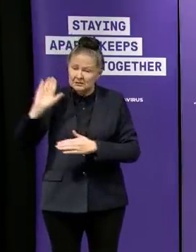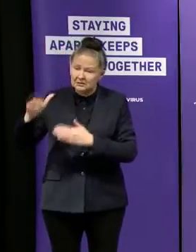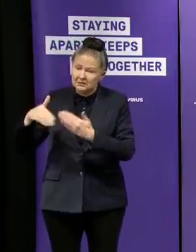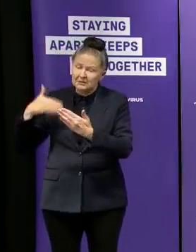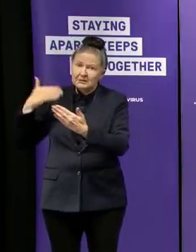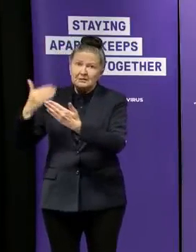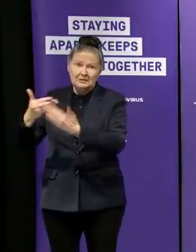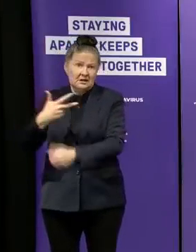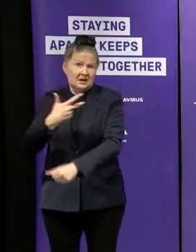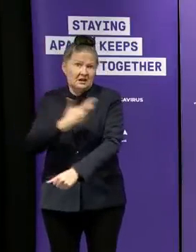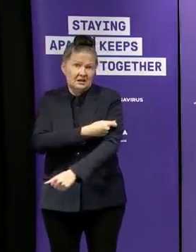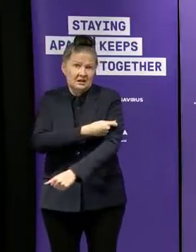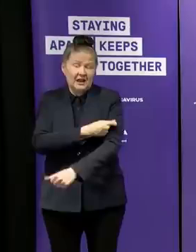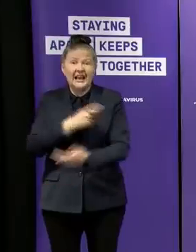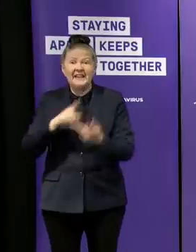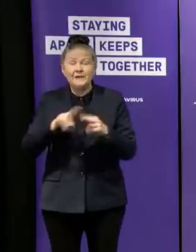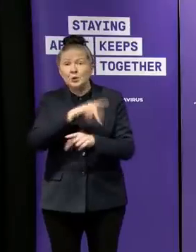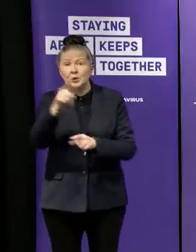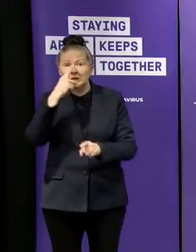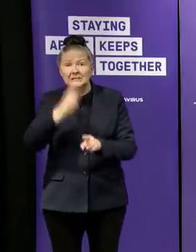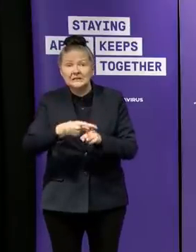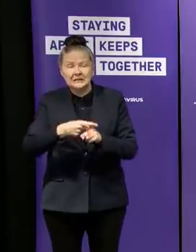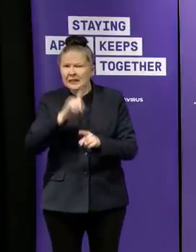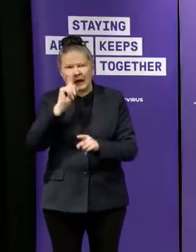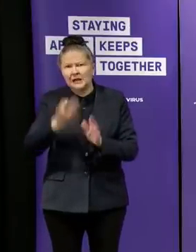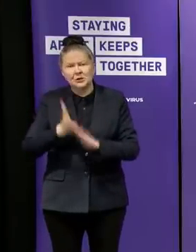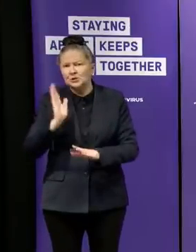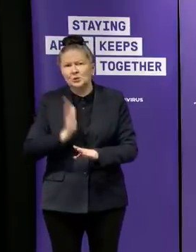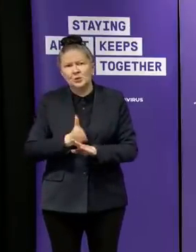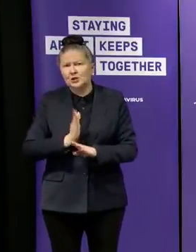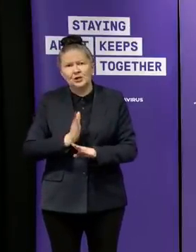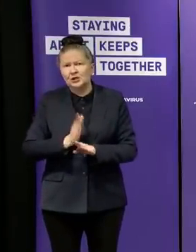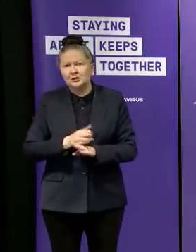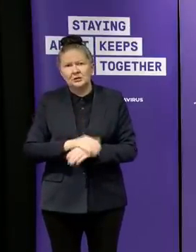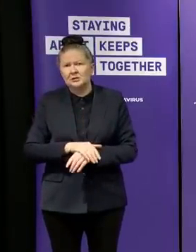sick. That's just the nature of this. And if they do,